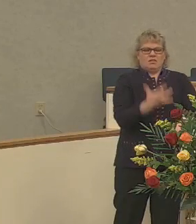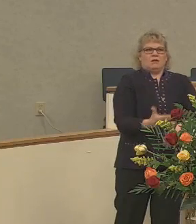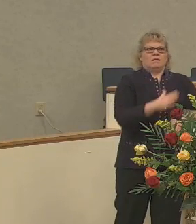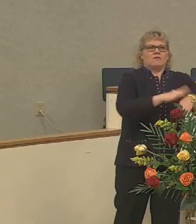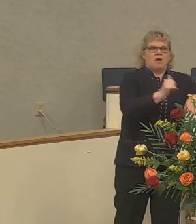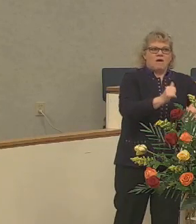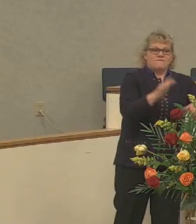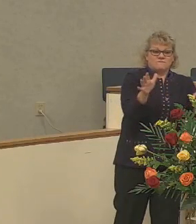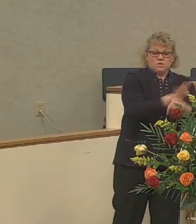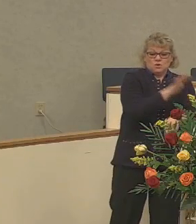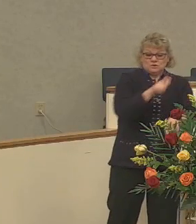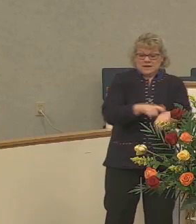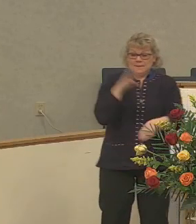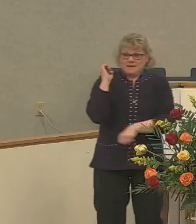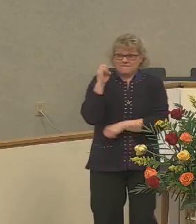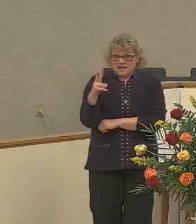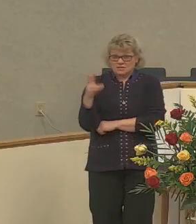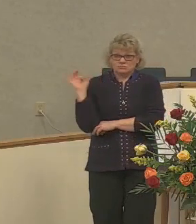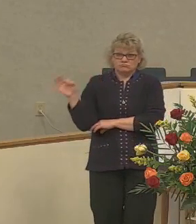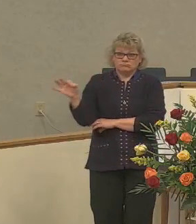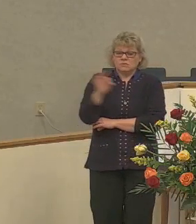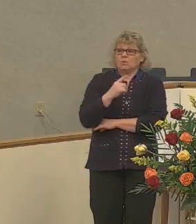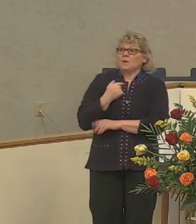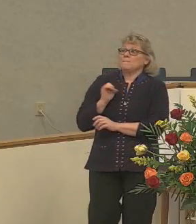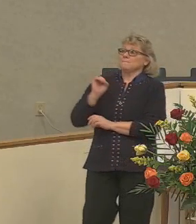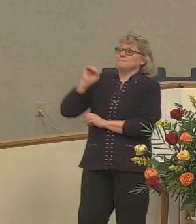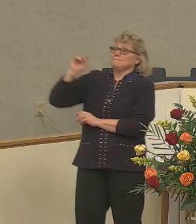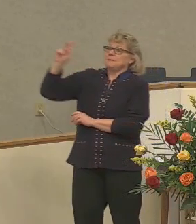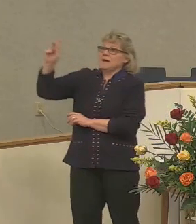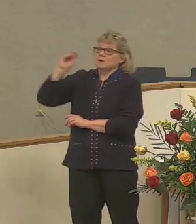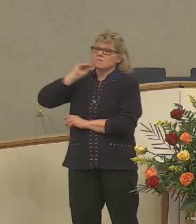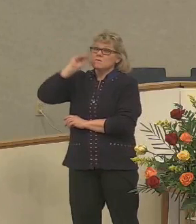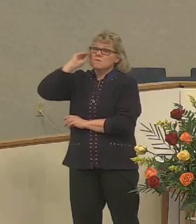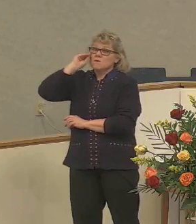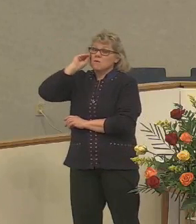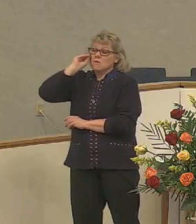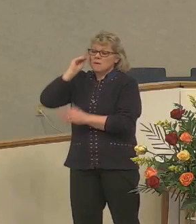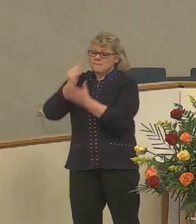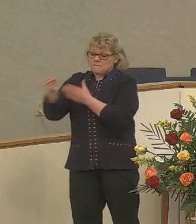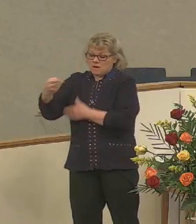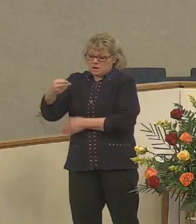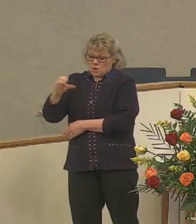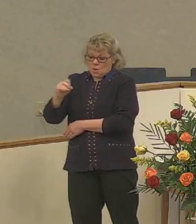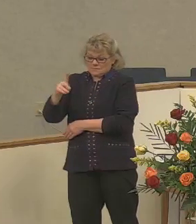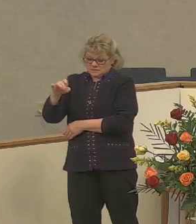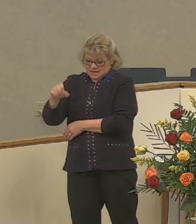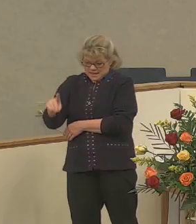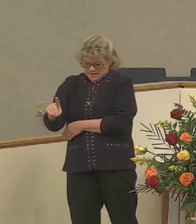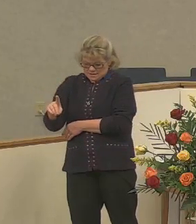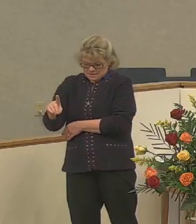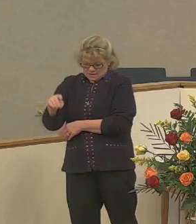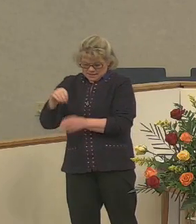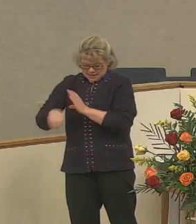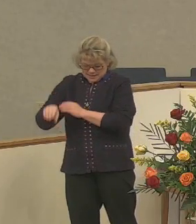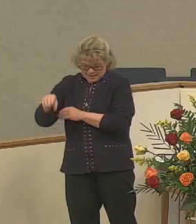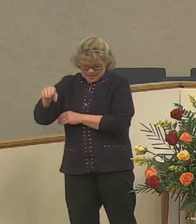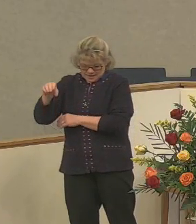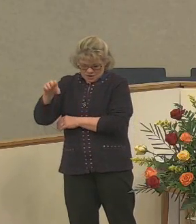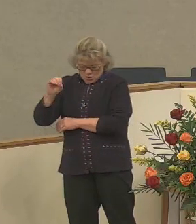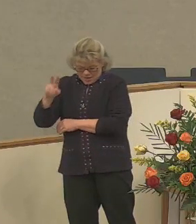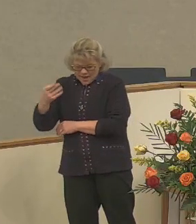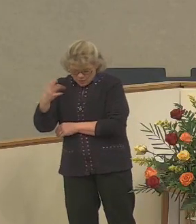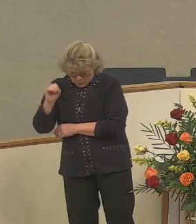go on into full-time evangelism, we moved back home to a home we bought in Olmsted Falls, Ohio, where we lived for the